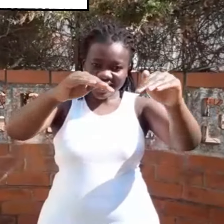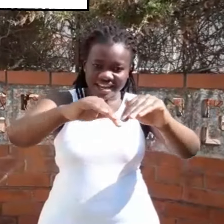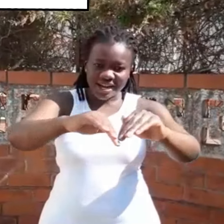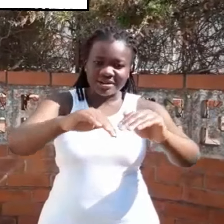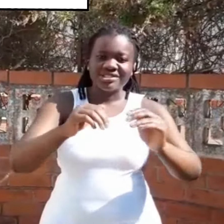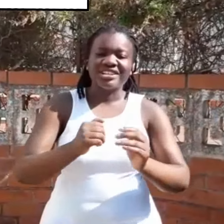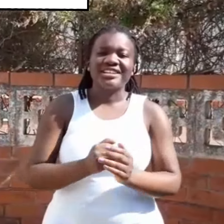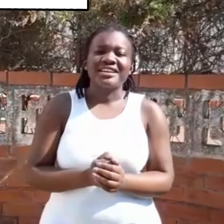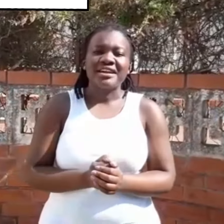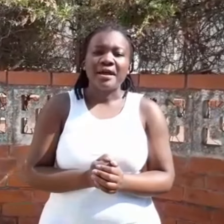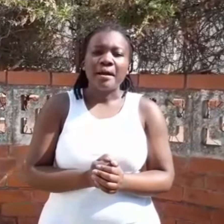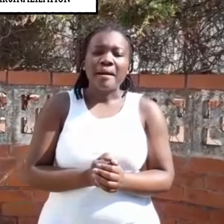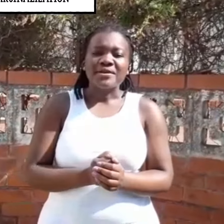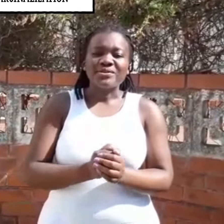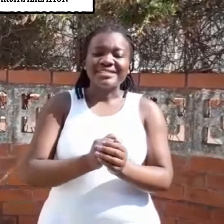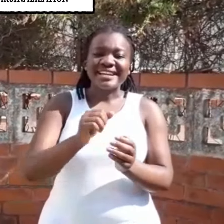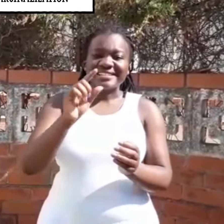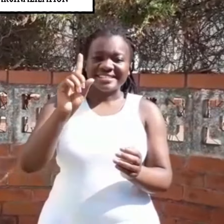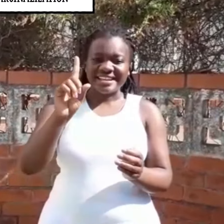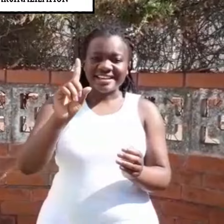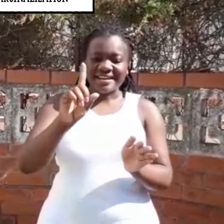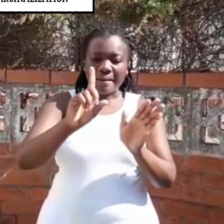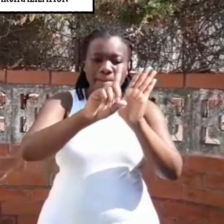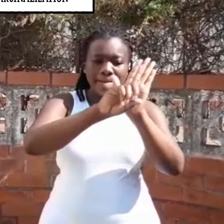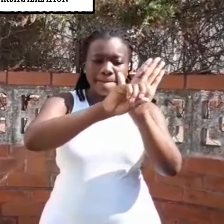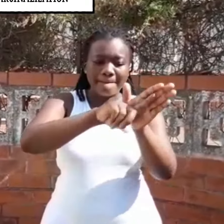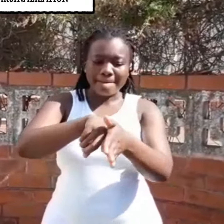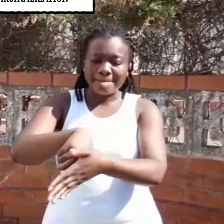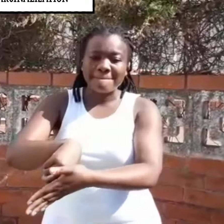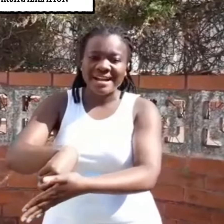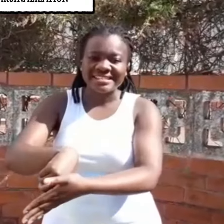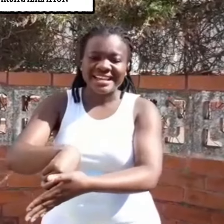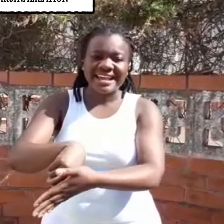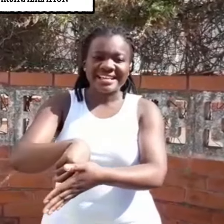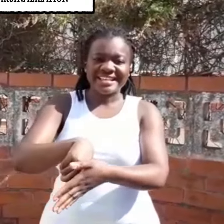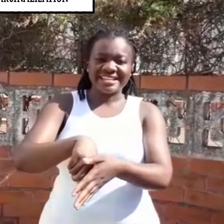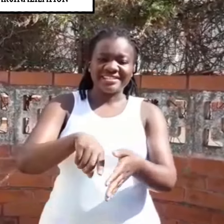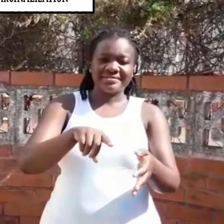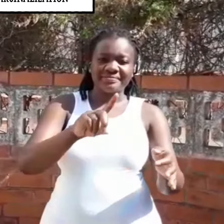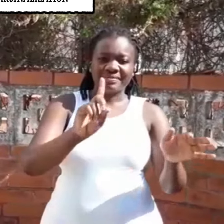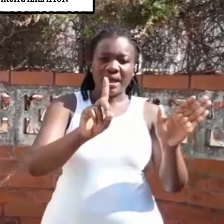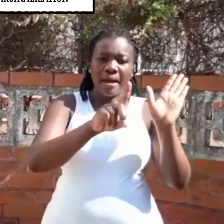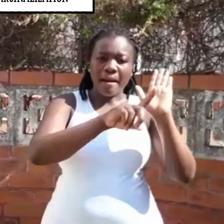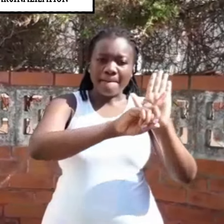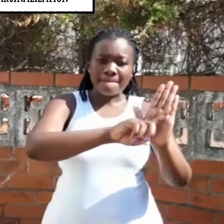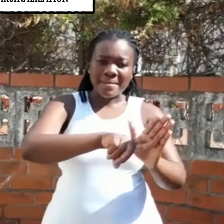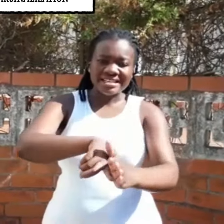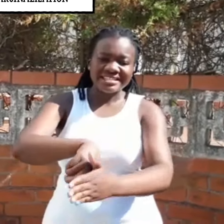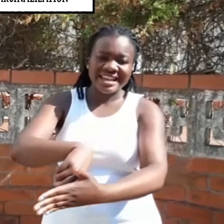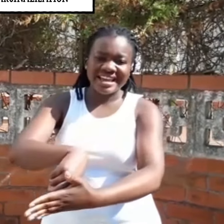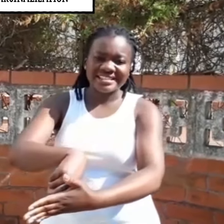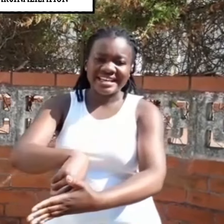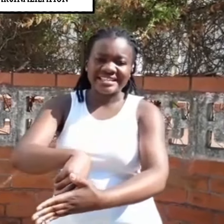Inclusion. Using a D, Marginalization. Marginalization.